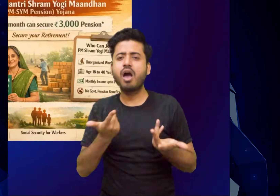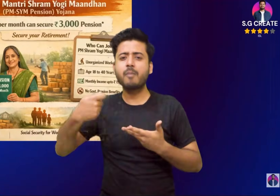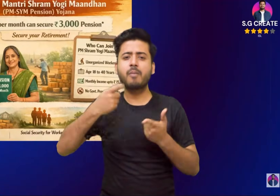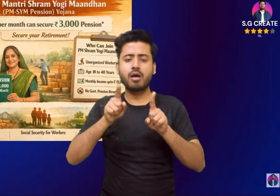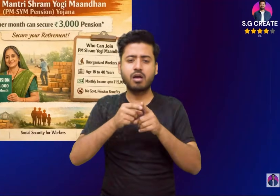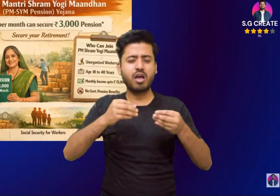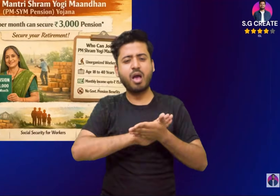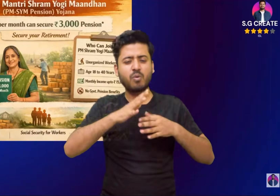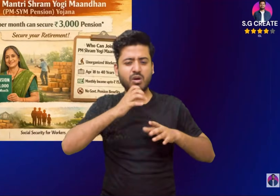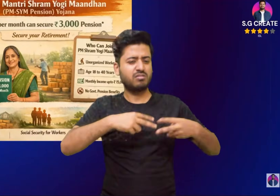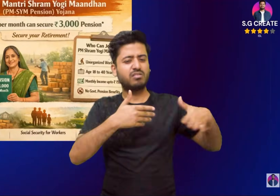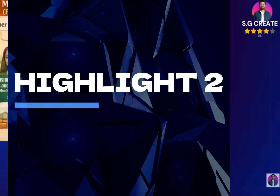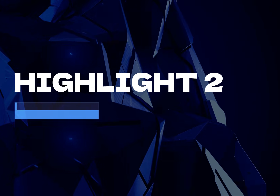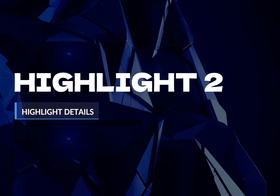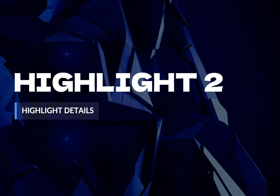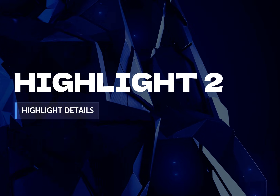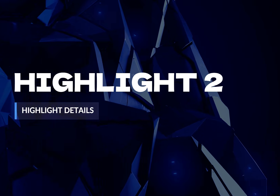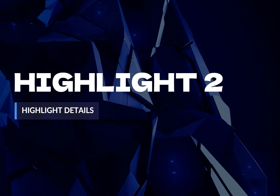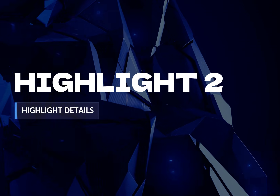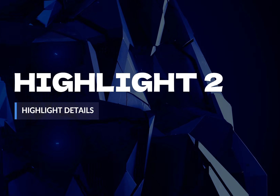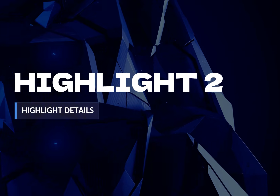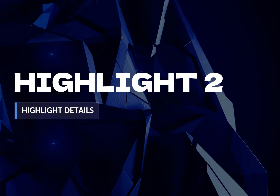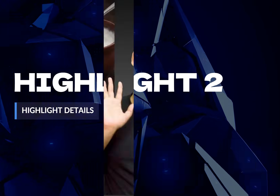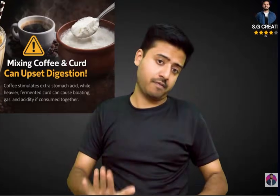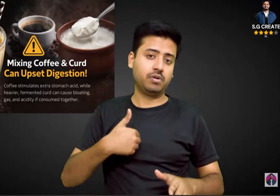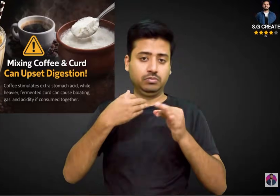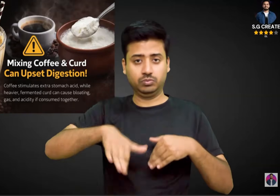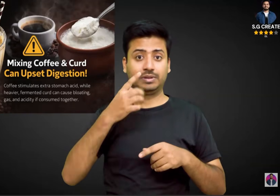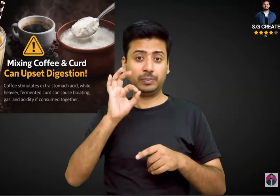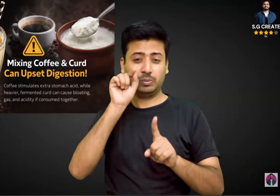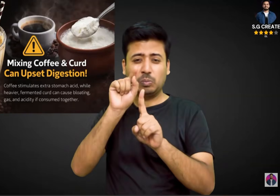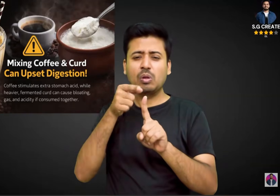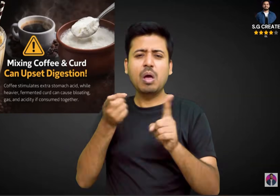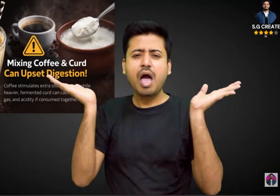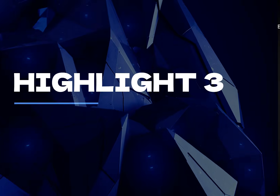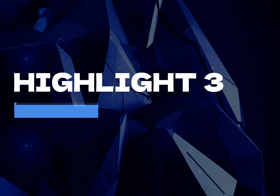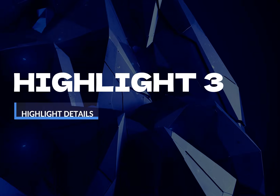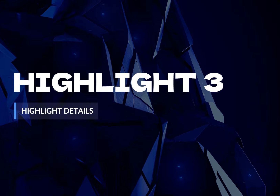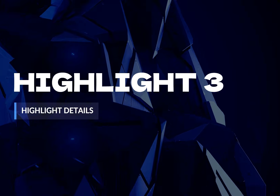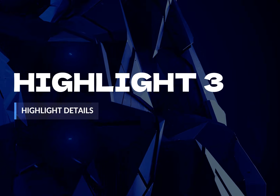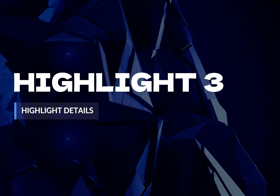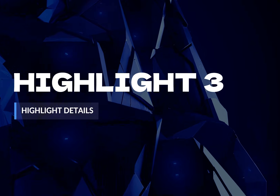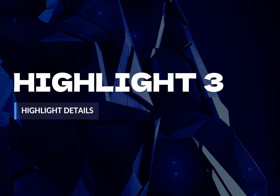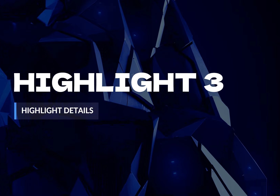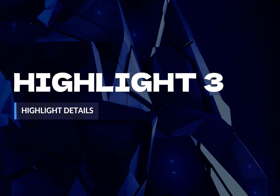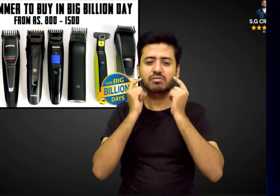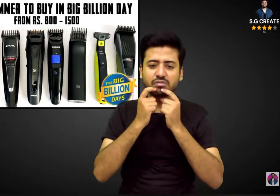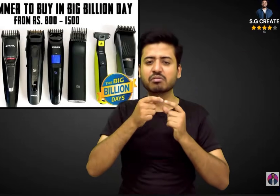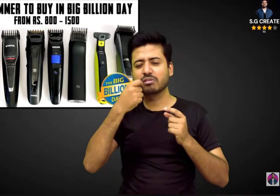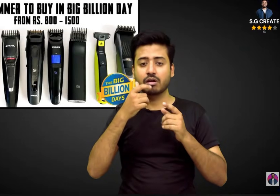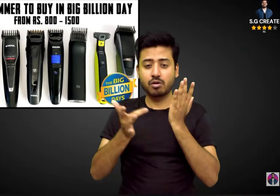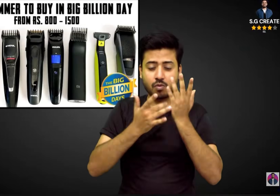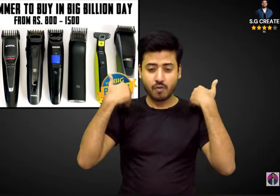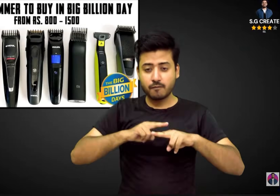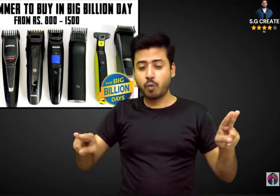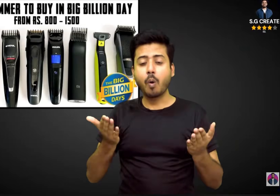After logging in, look for the fermentation or sensation. Digestive clash. Coffee contains up to 26 locked-in choices.